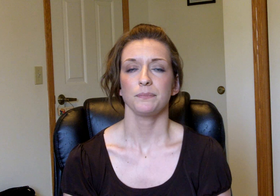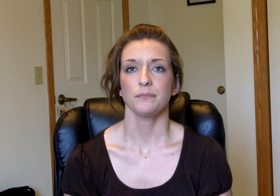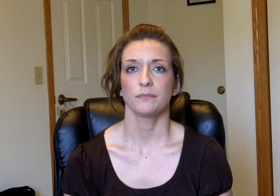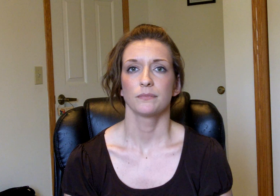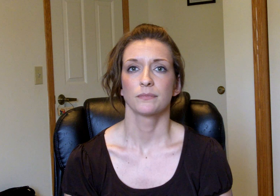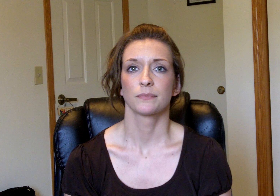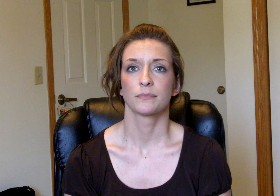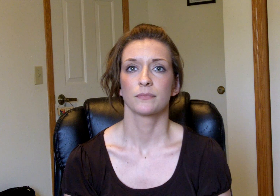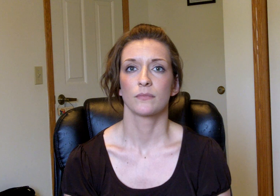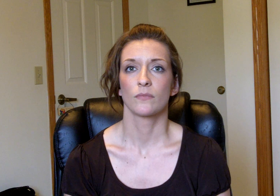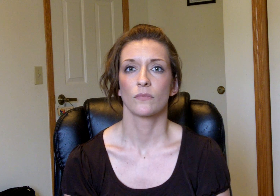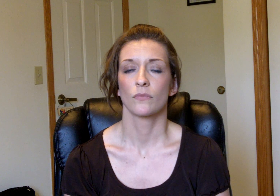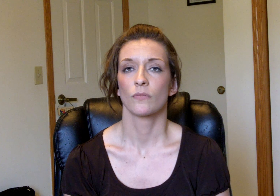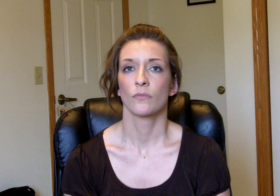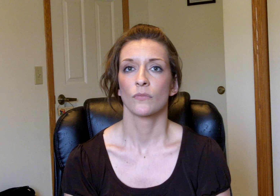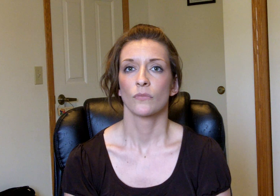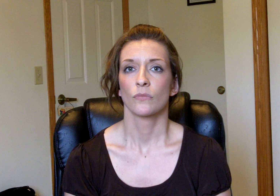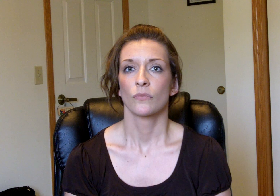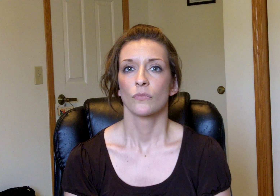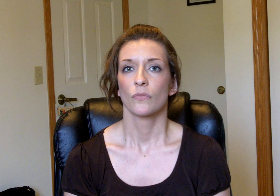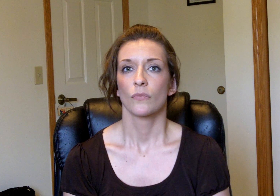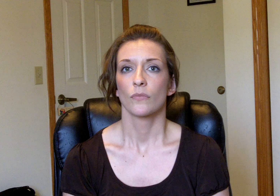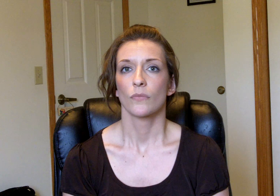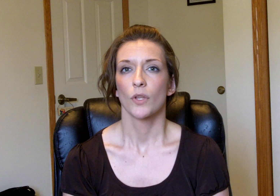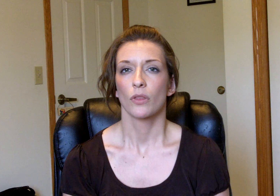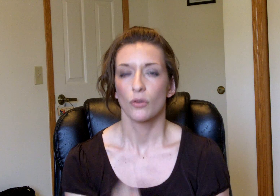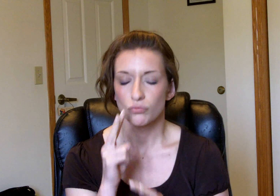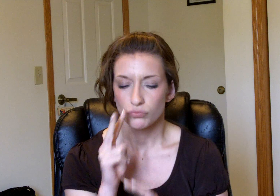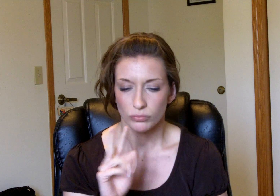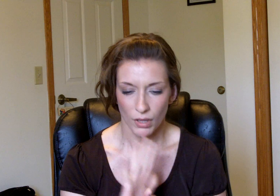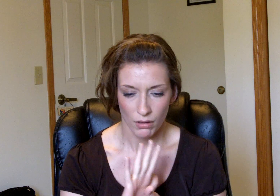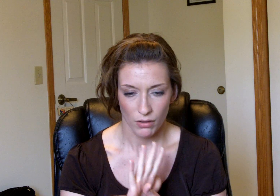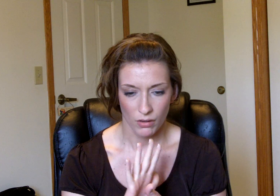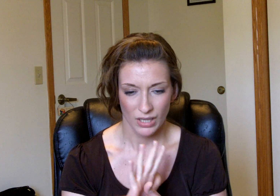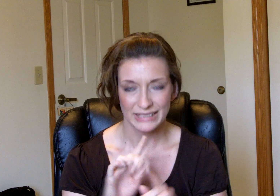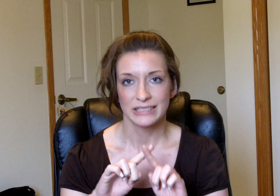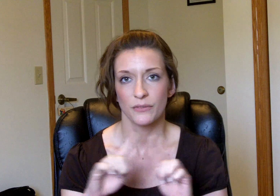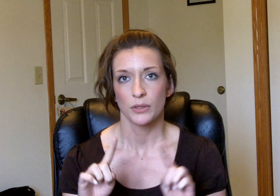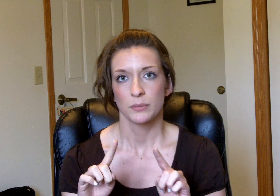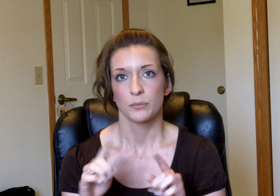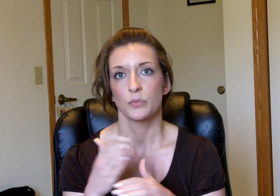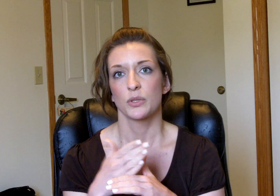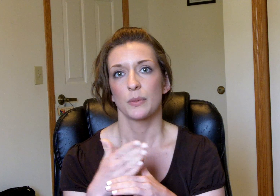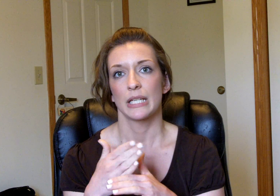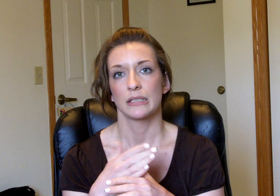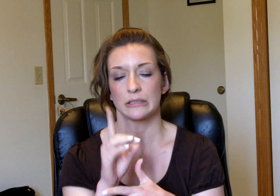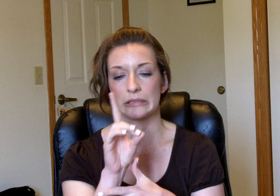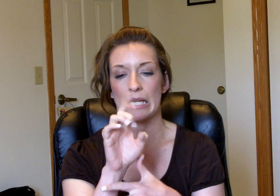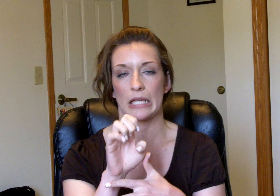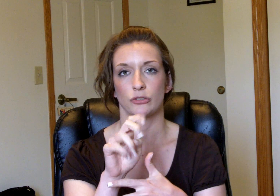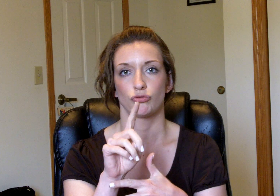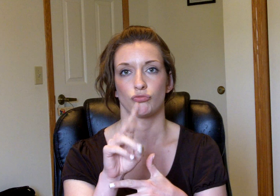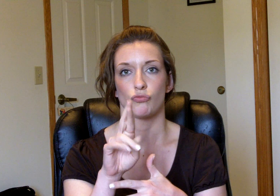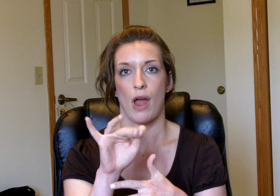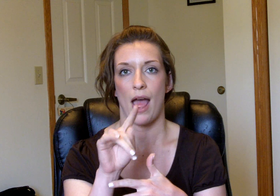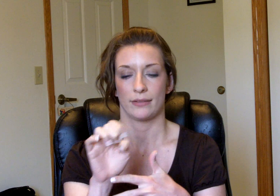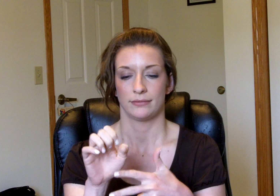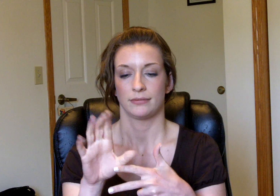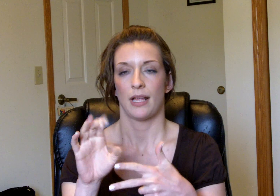Quick, take a look at the differences here between dendrites, cell body, and axon. Generally speaking,